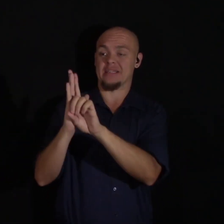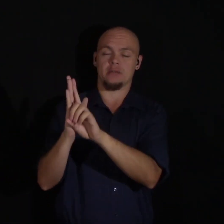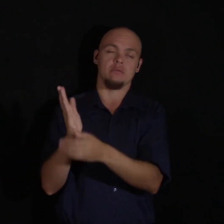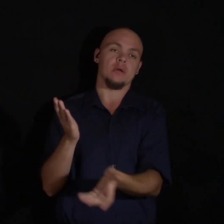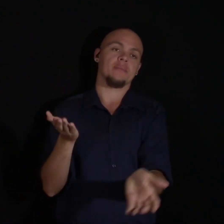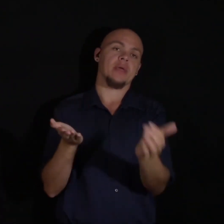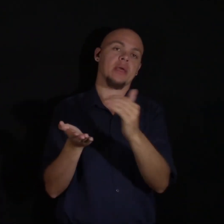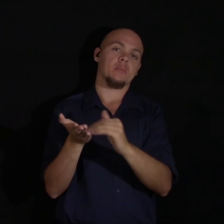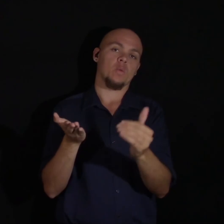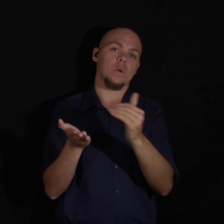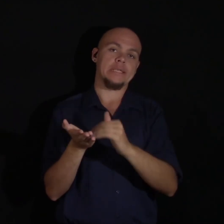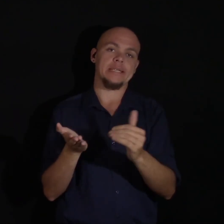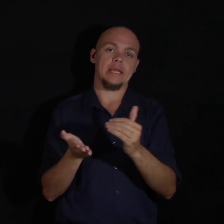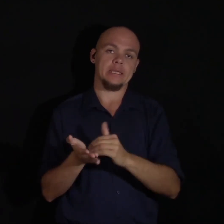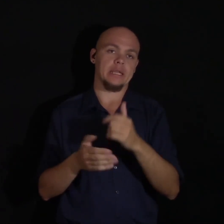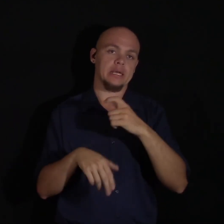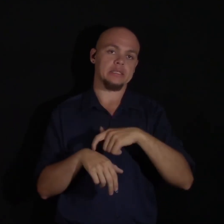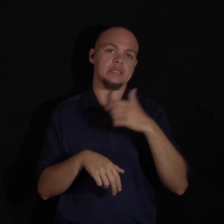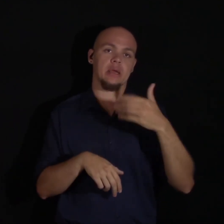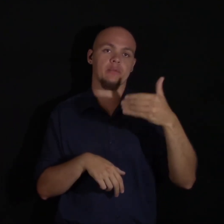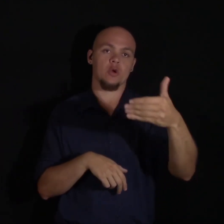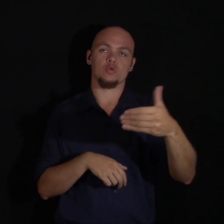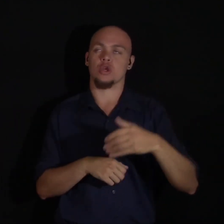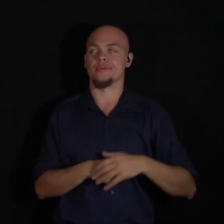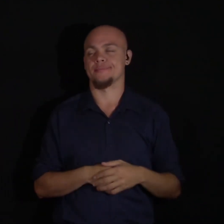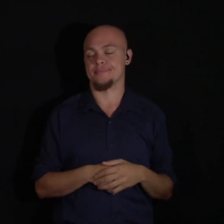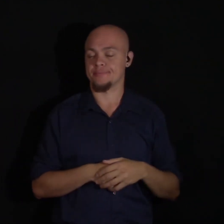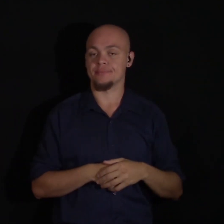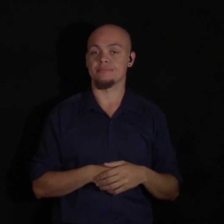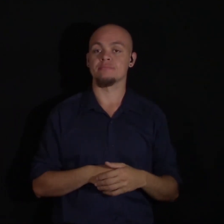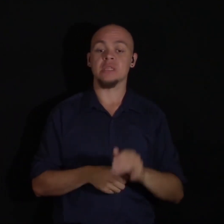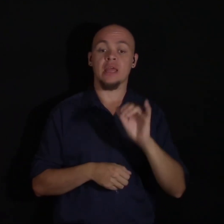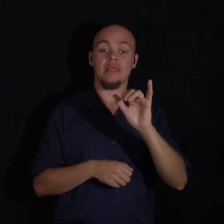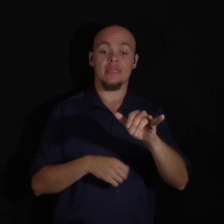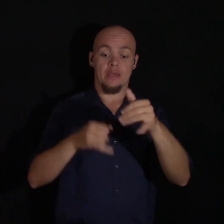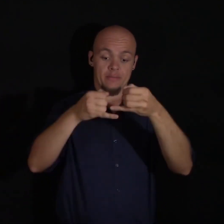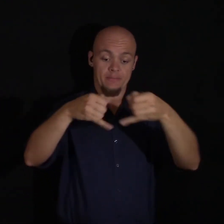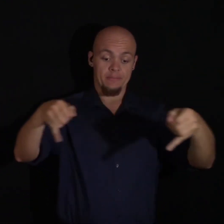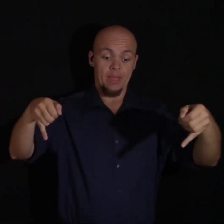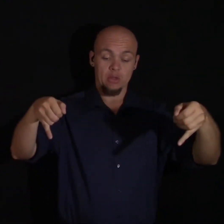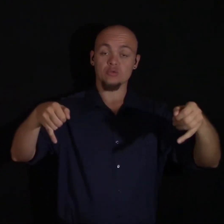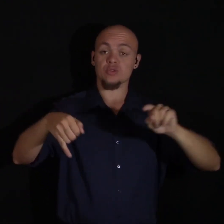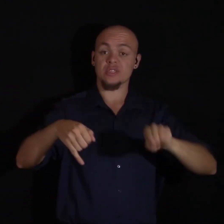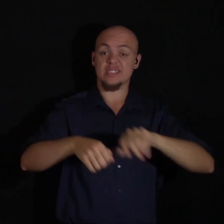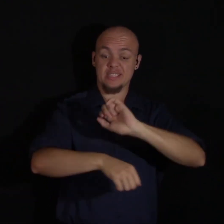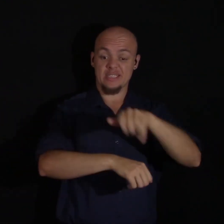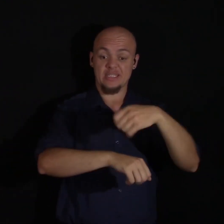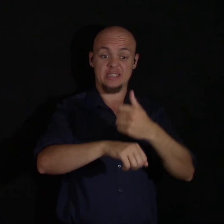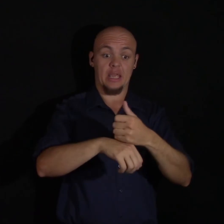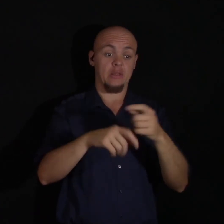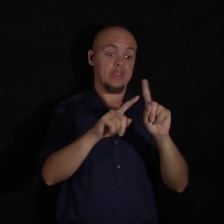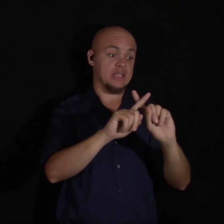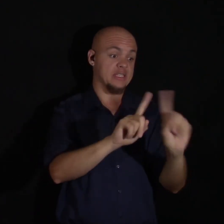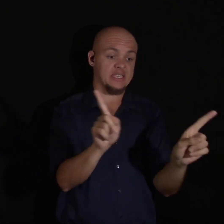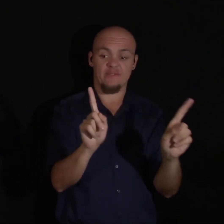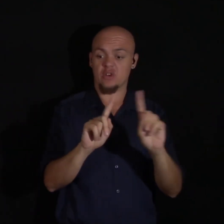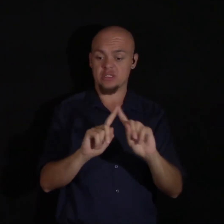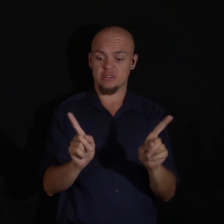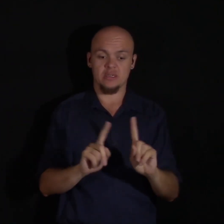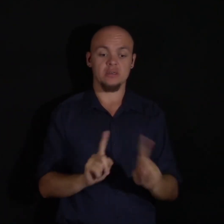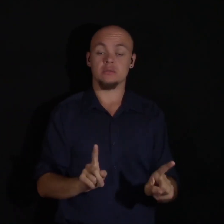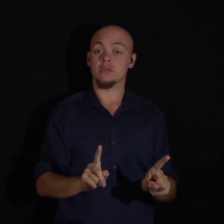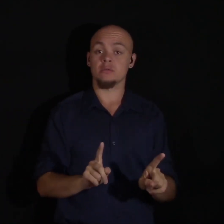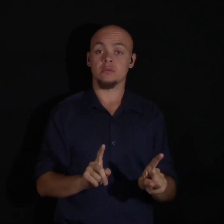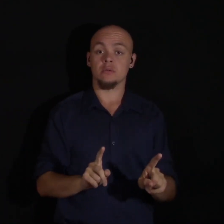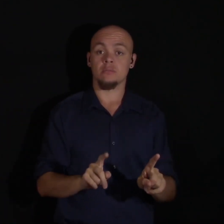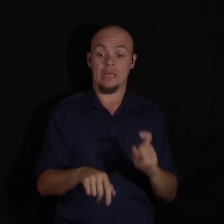redundant over time. The need to assert those boundaries, those differences, will